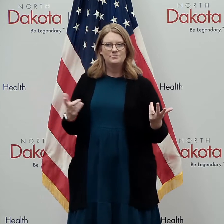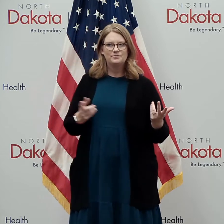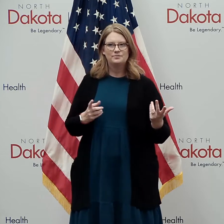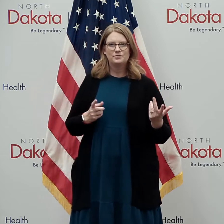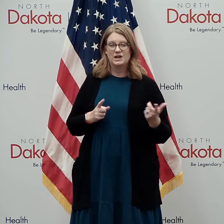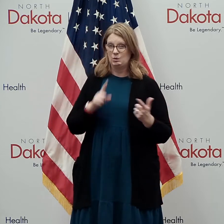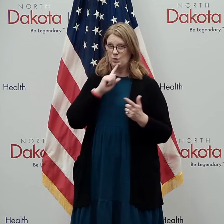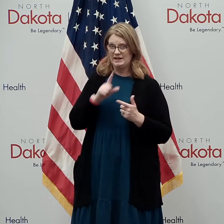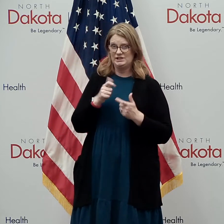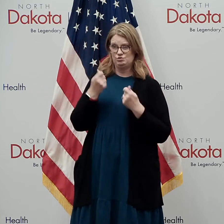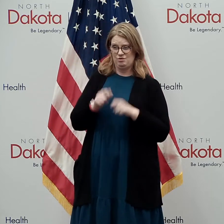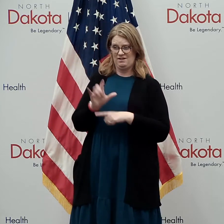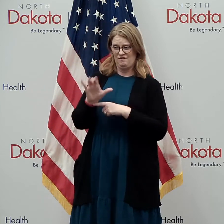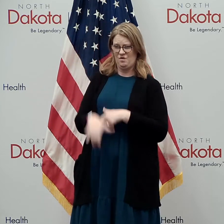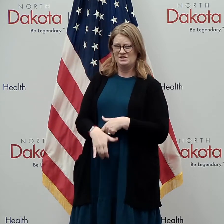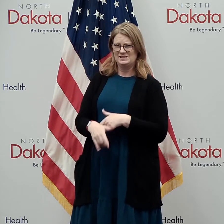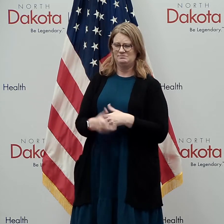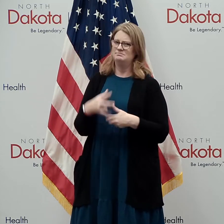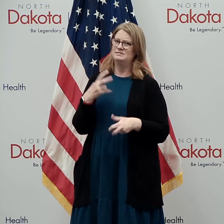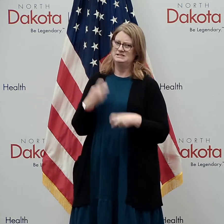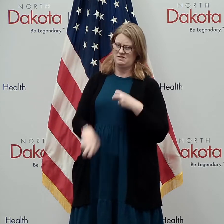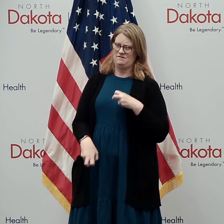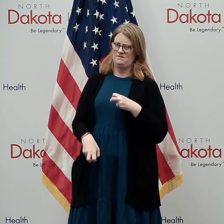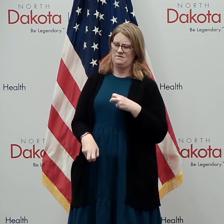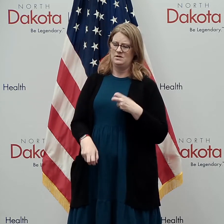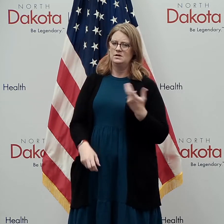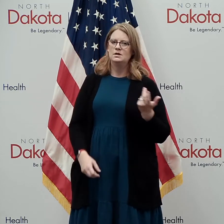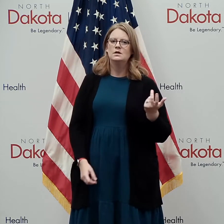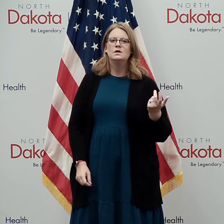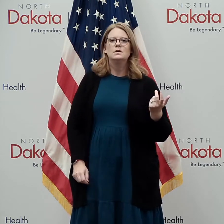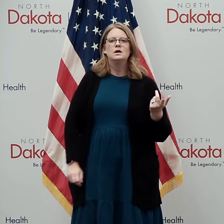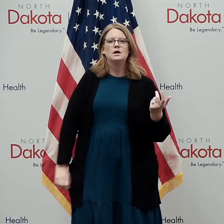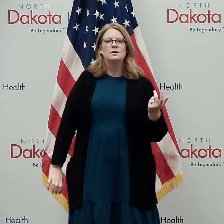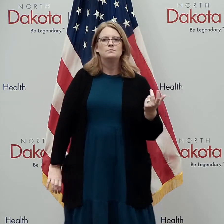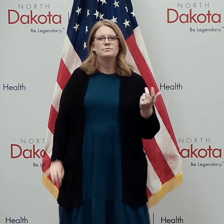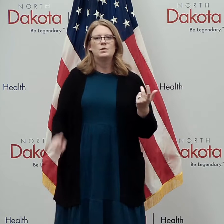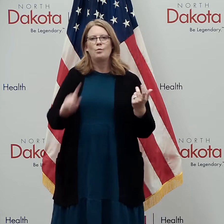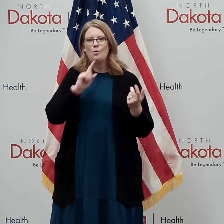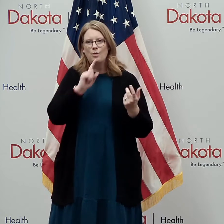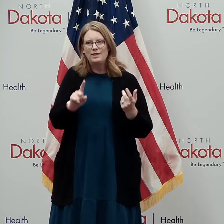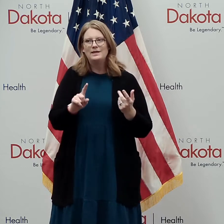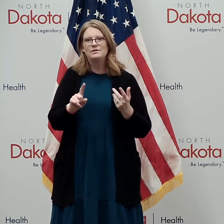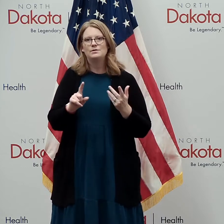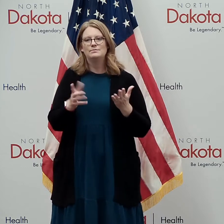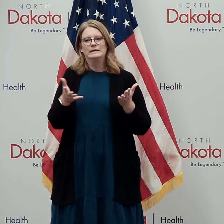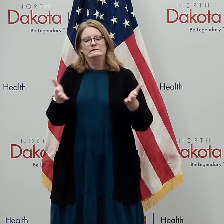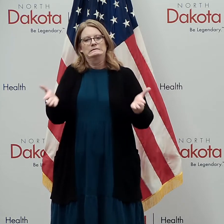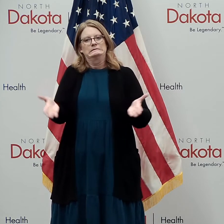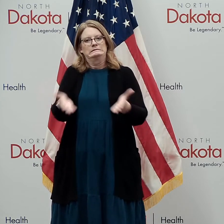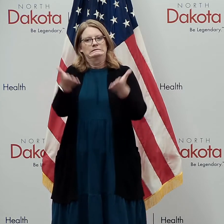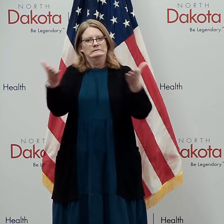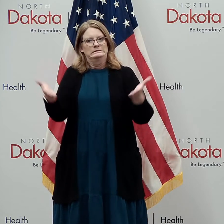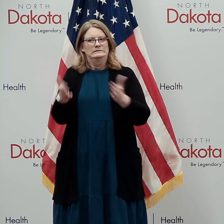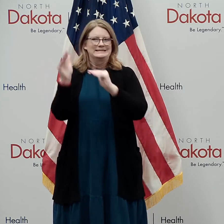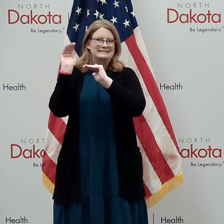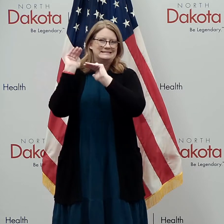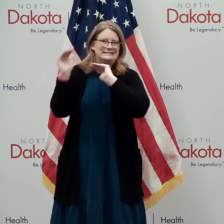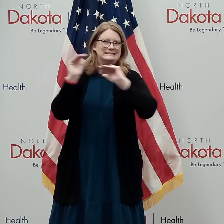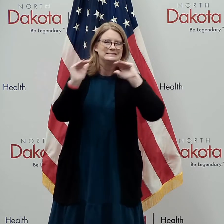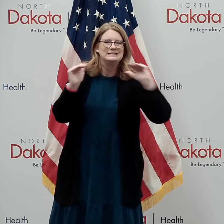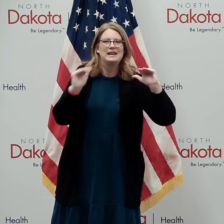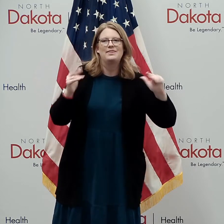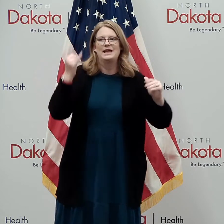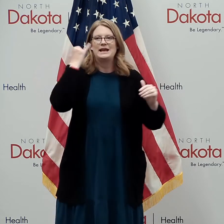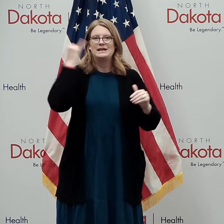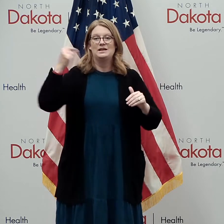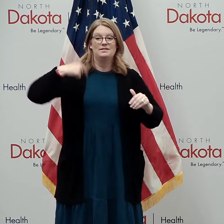enforceability is a real issue. I think what we have all along here has been trying to appeal to the sense of community and the sense of collectiveness, this idea